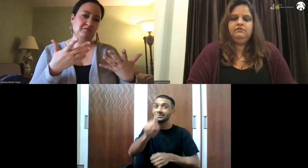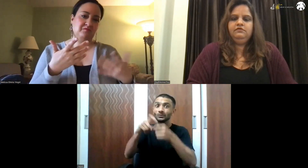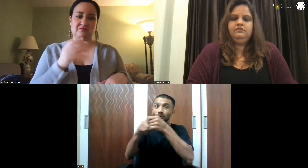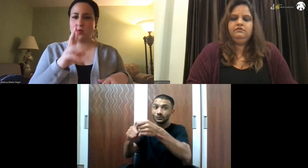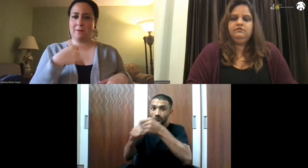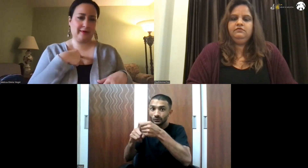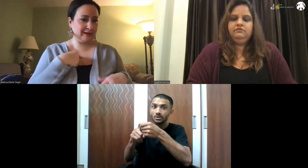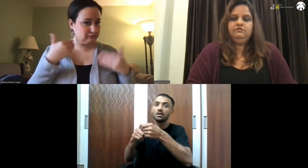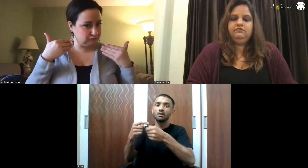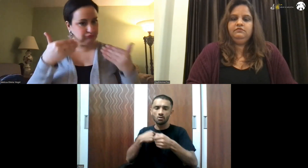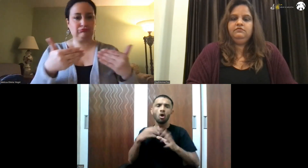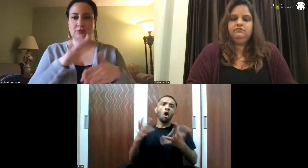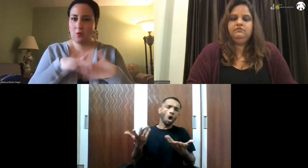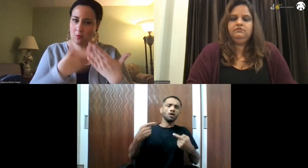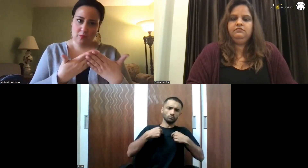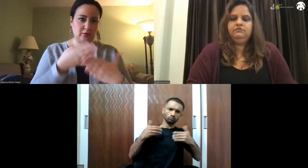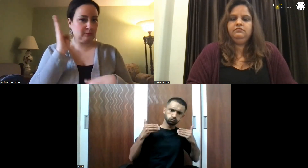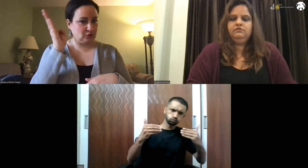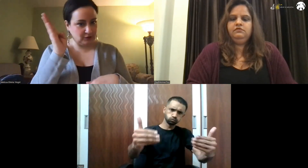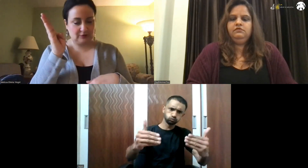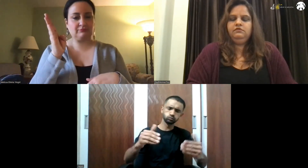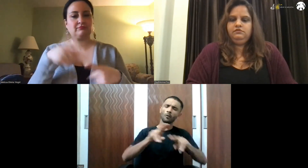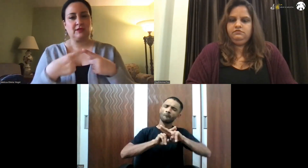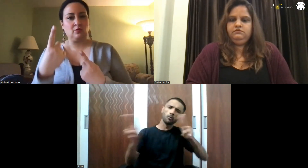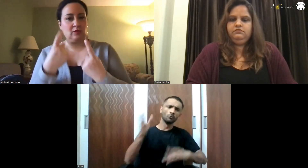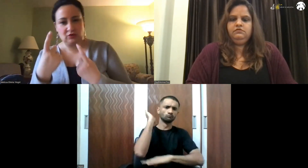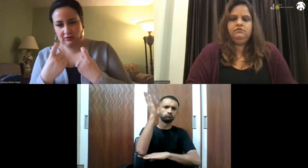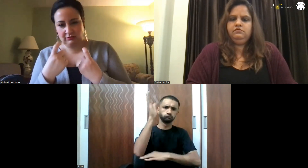So some of the questions which you all have, I hope uh,